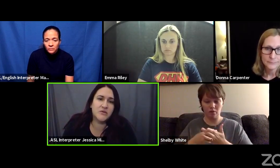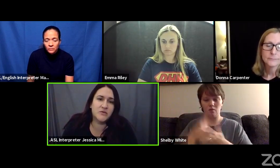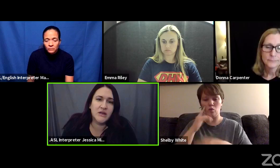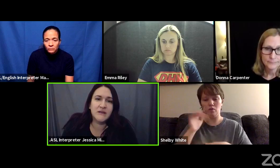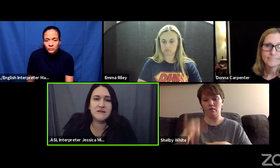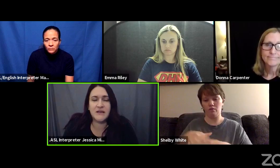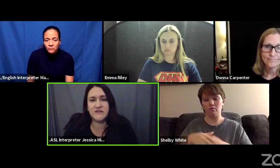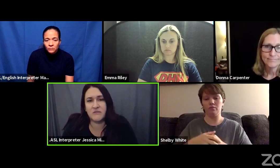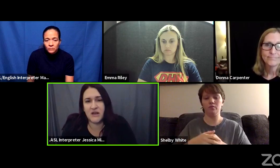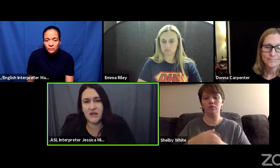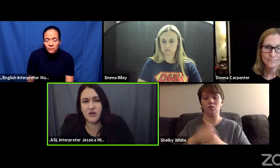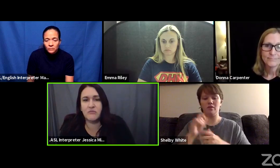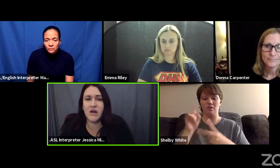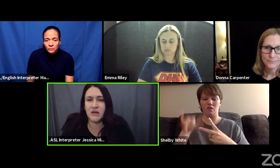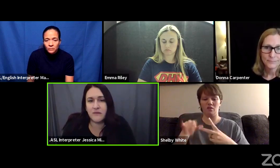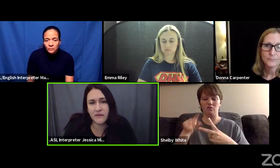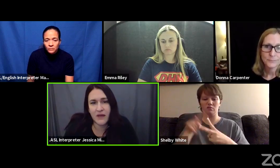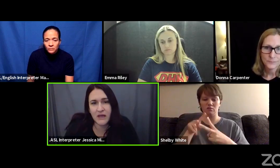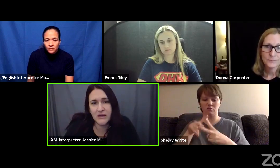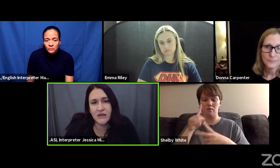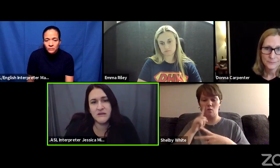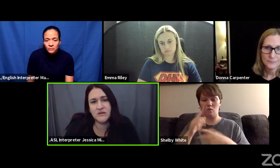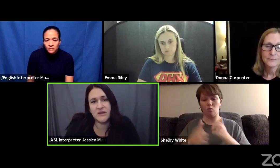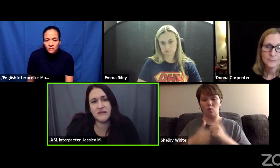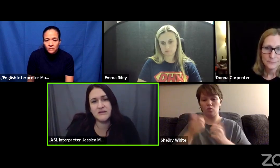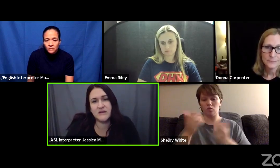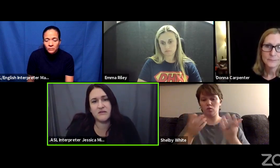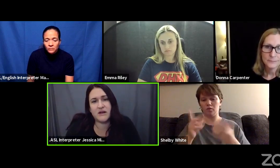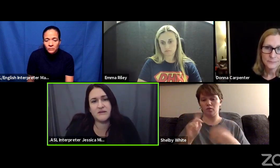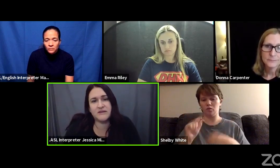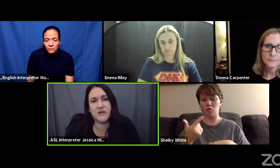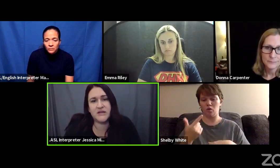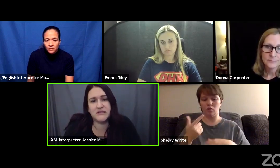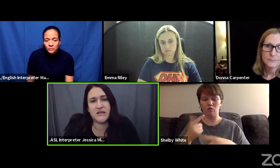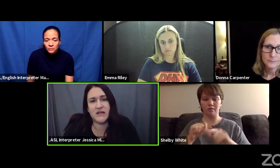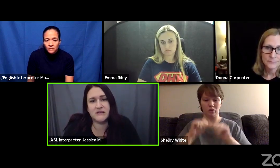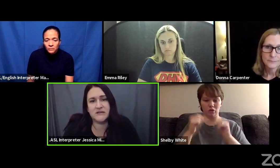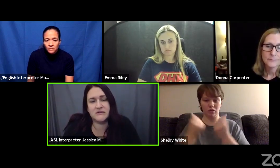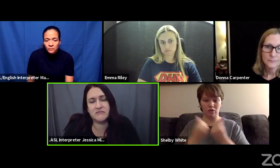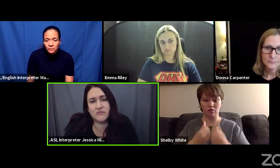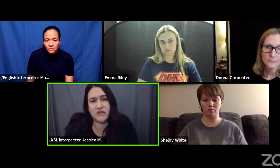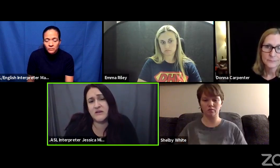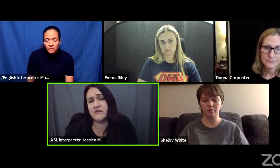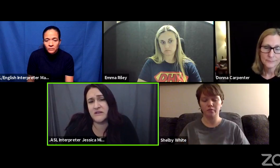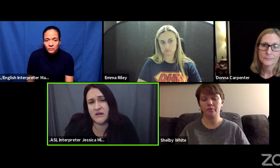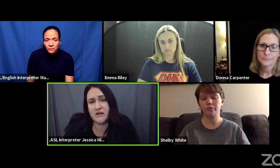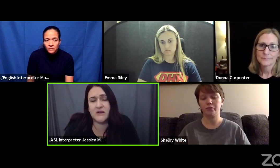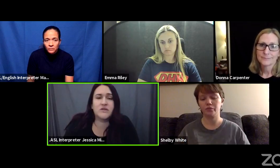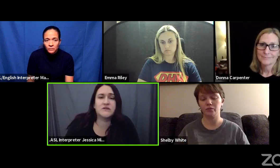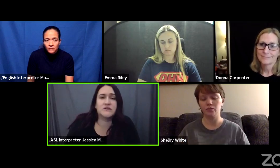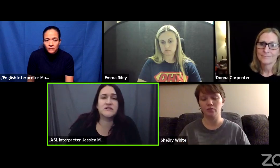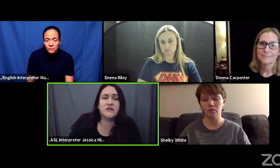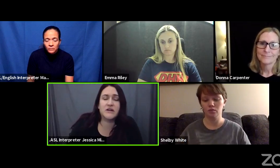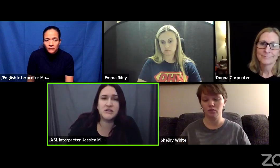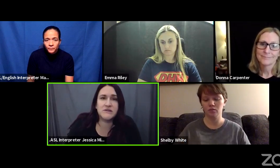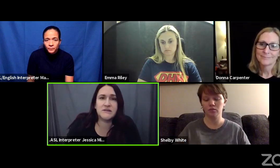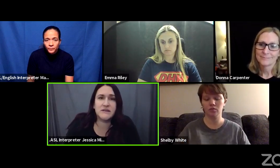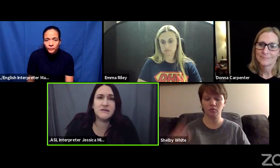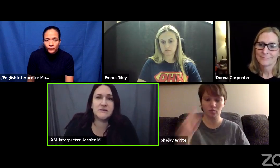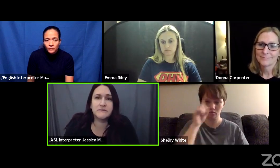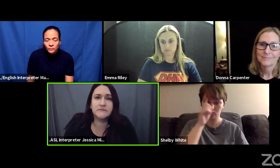help you save some money, earn money for that. So that's another route that somebody can take, and with a service dog and with those service